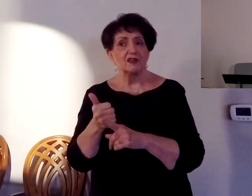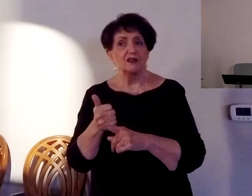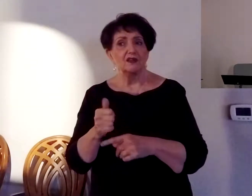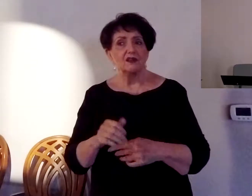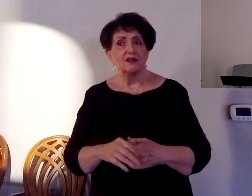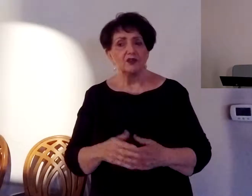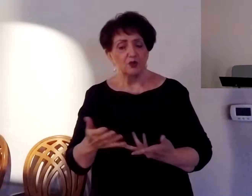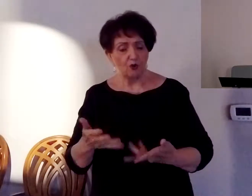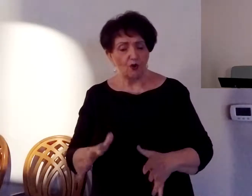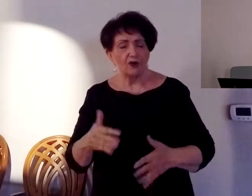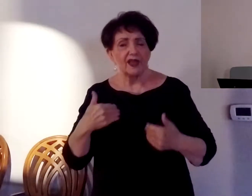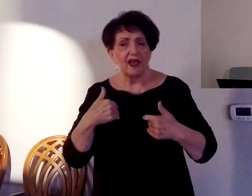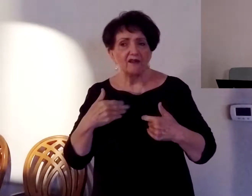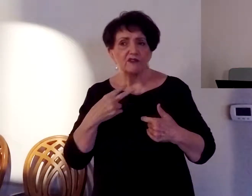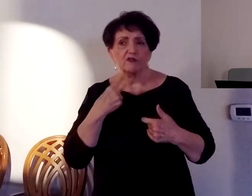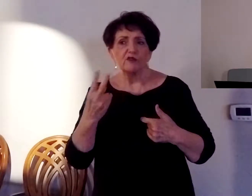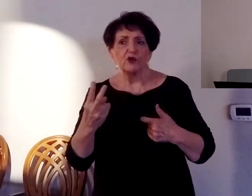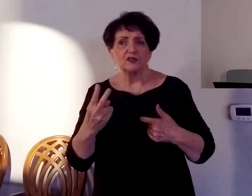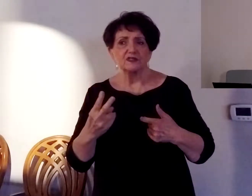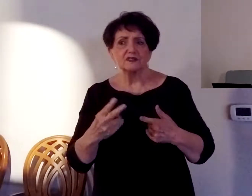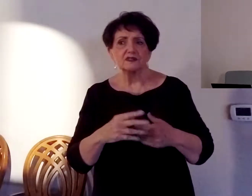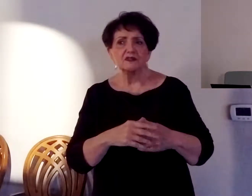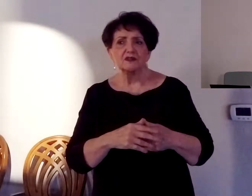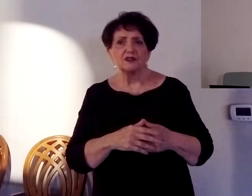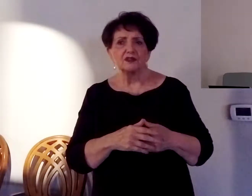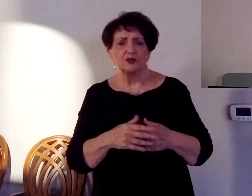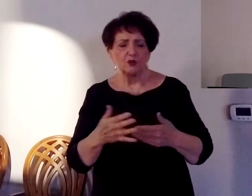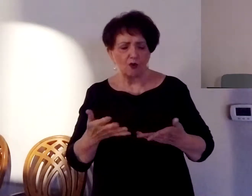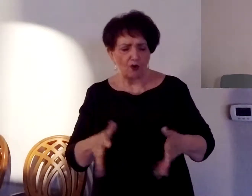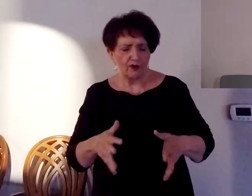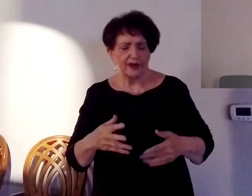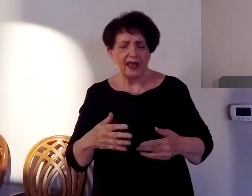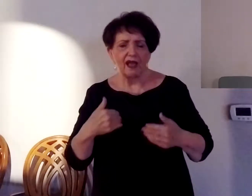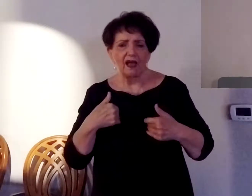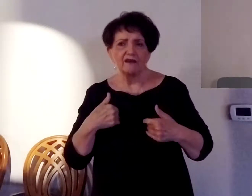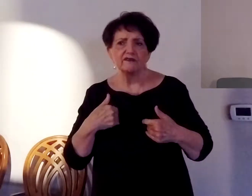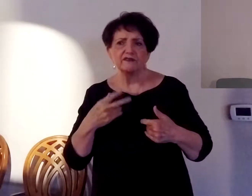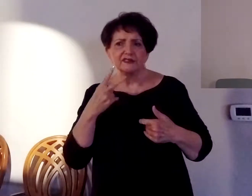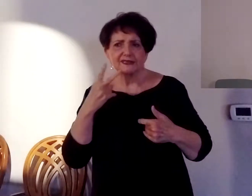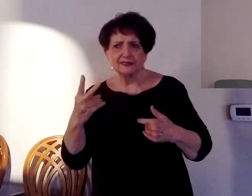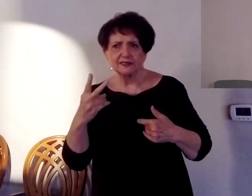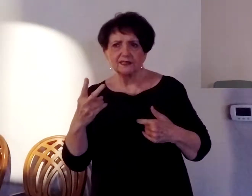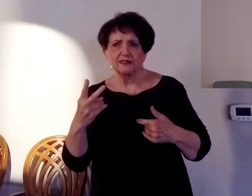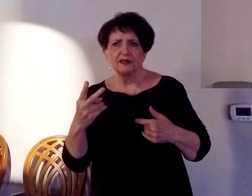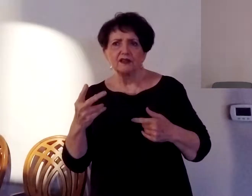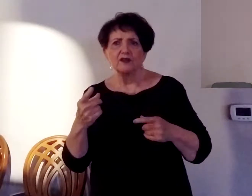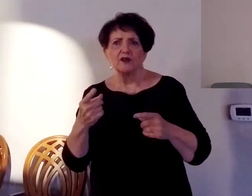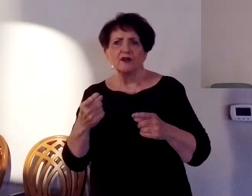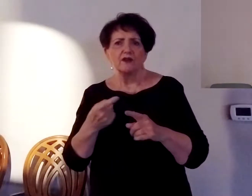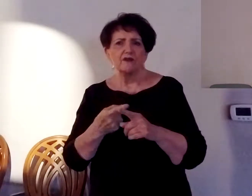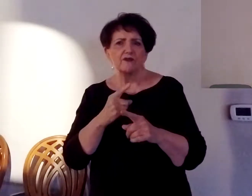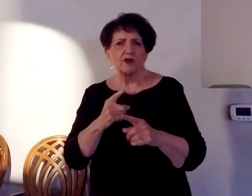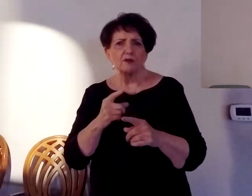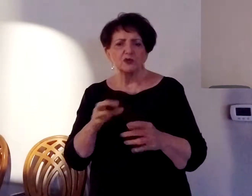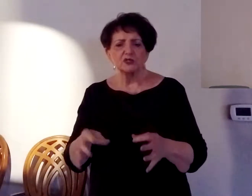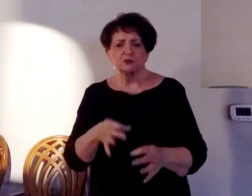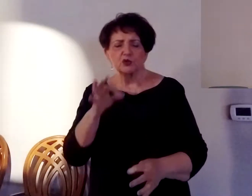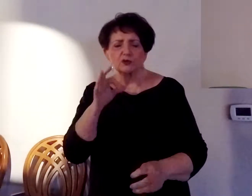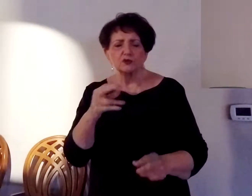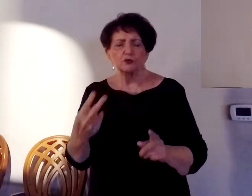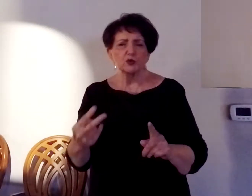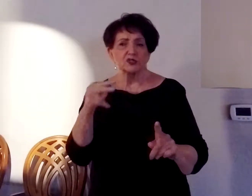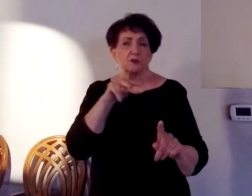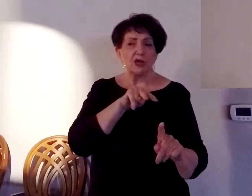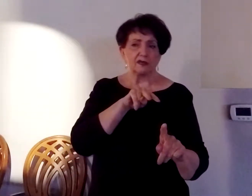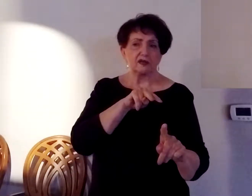You already have your voice. You already have seen it from a particular spiritual point of view